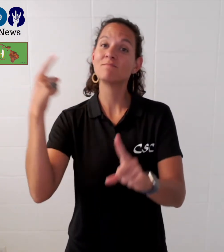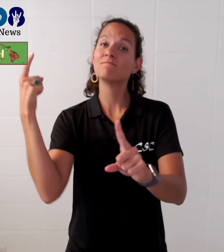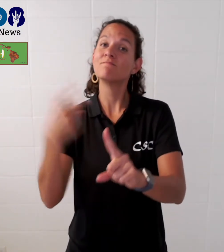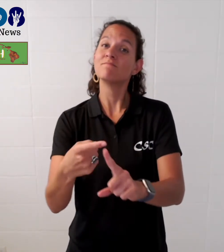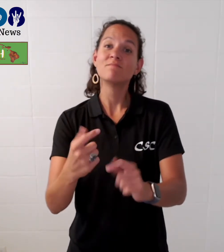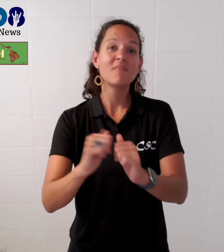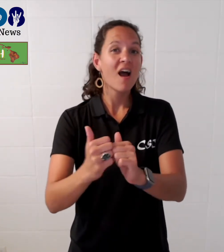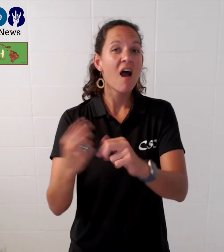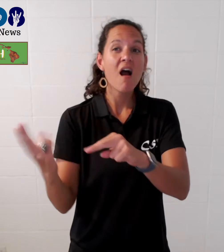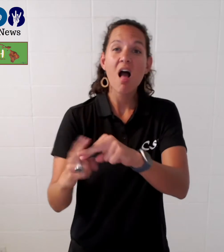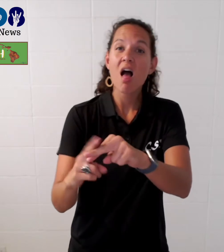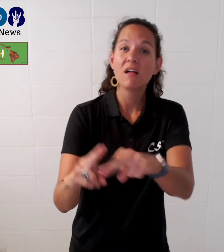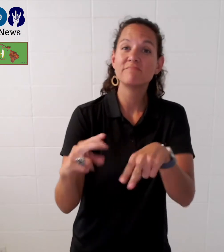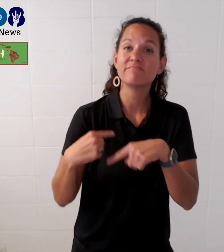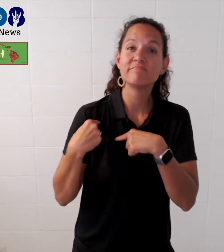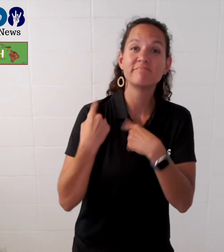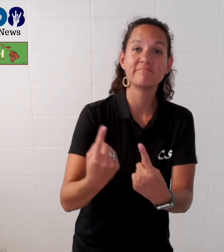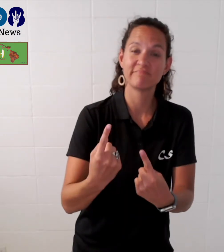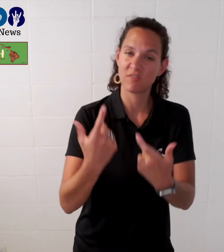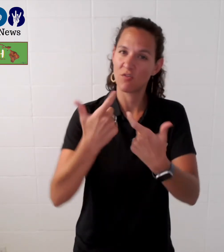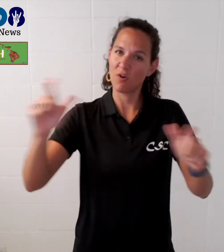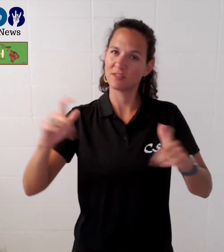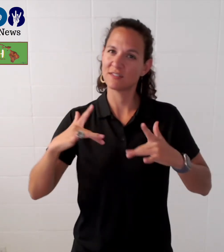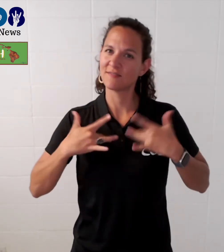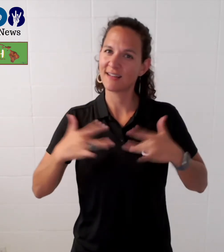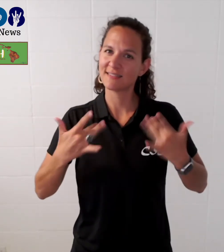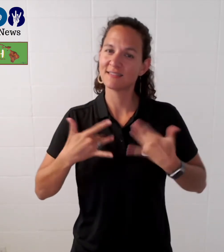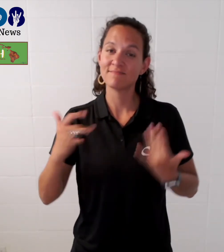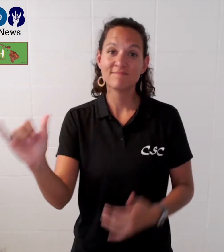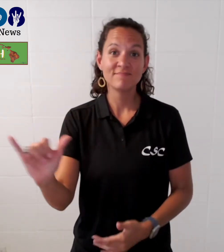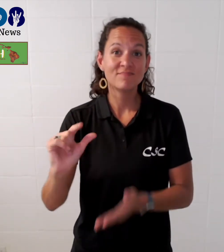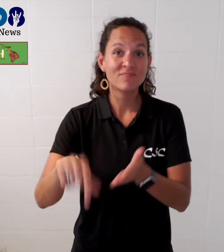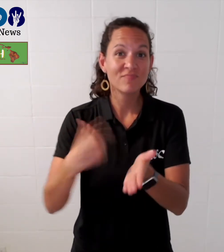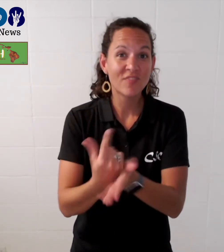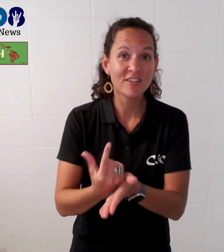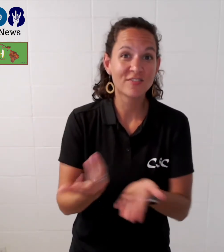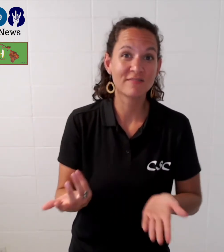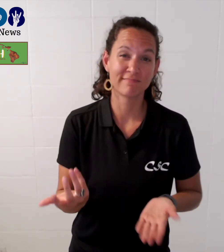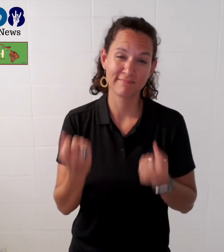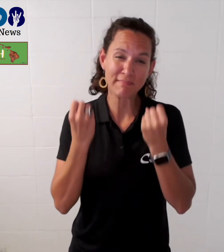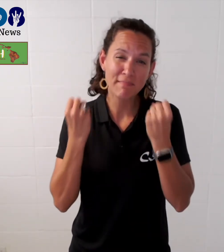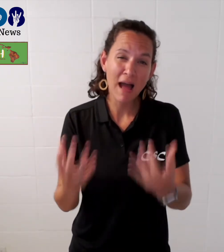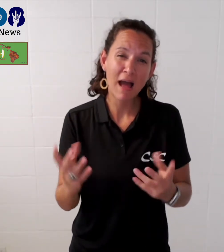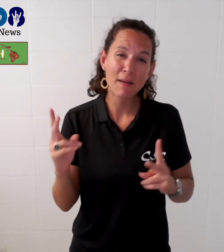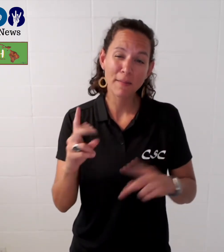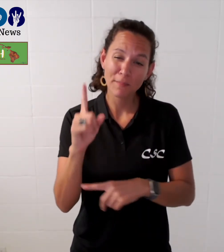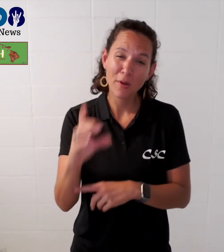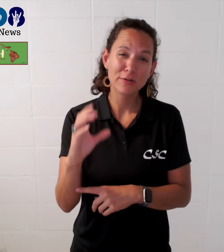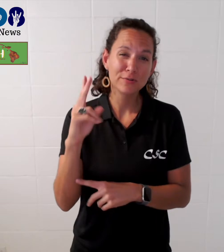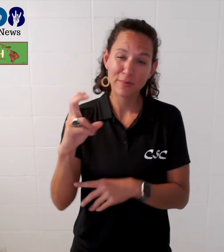large numbers, such as graduations, are a key source of the spread. Hundreds of people, if not